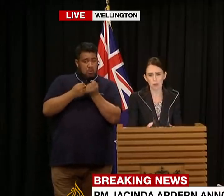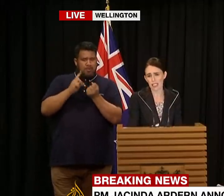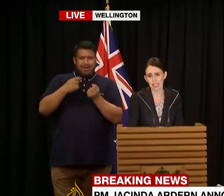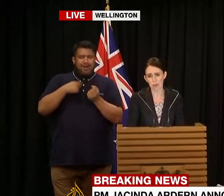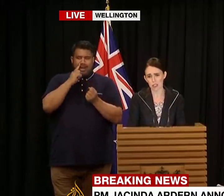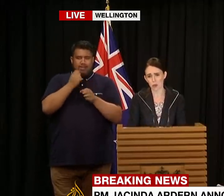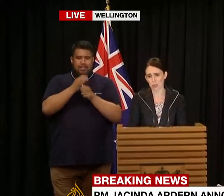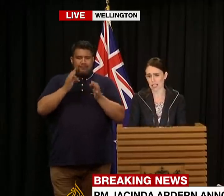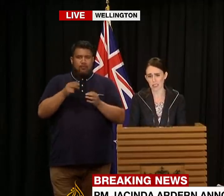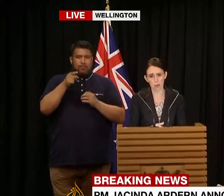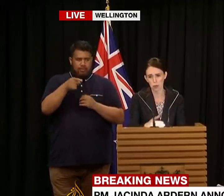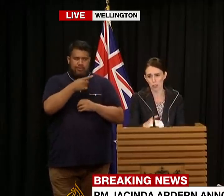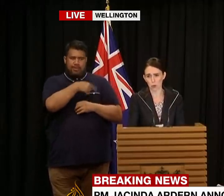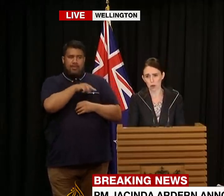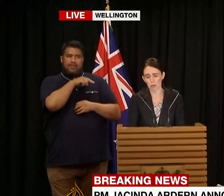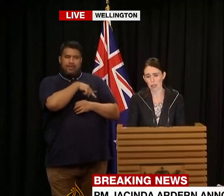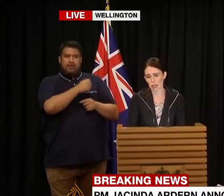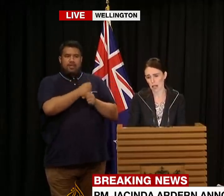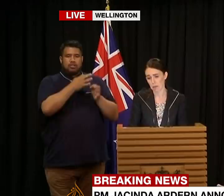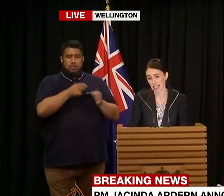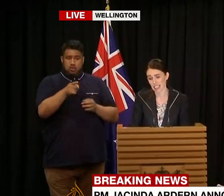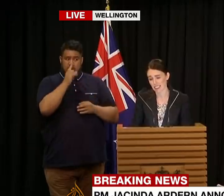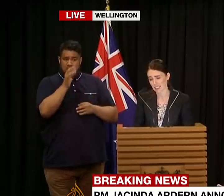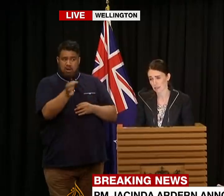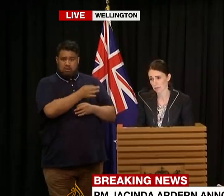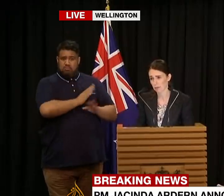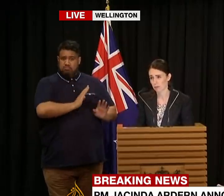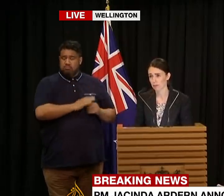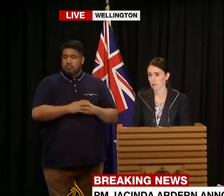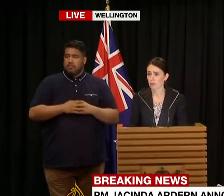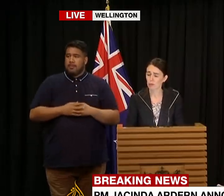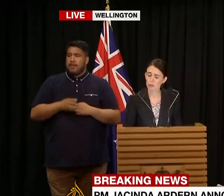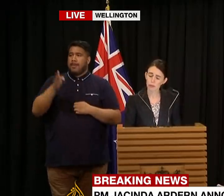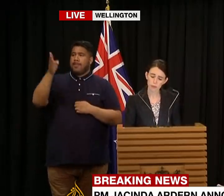me to determine their positional stance. I'm sure they'd welcome being asked.